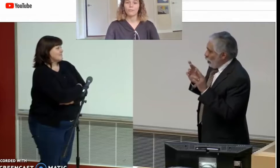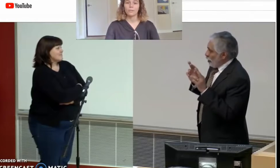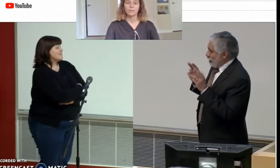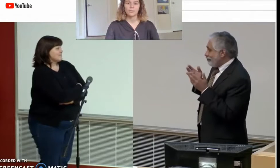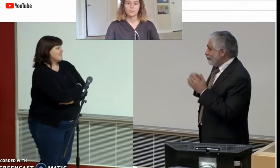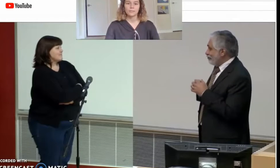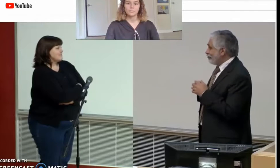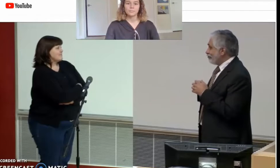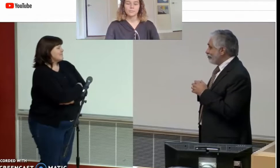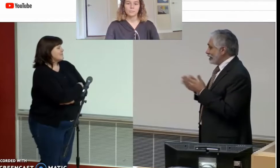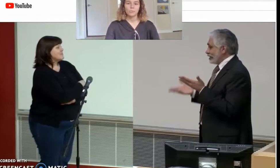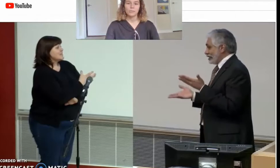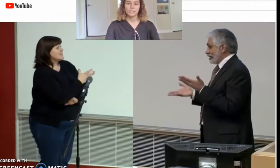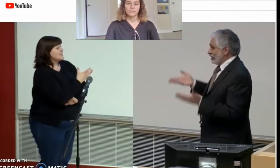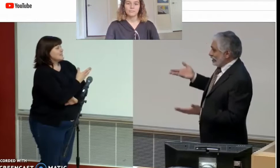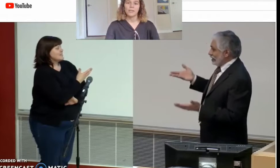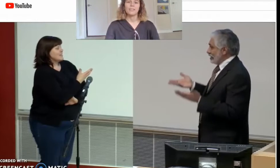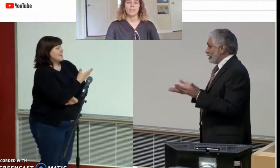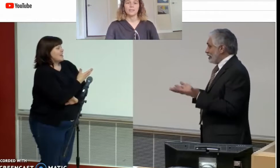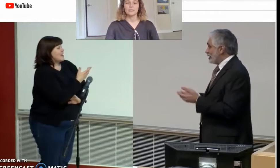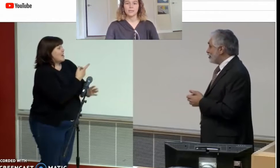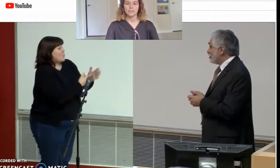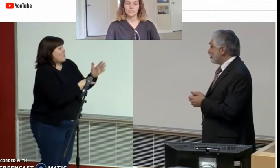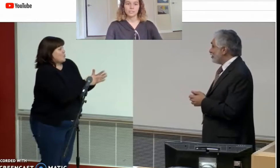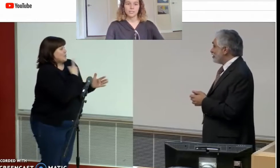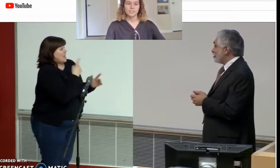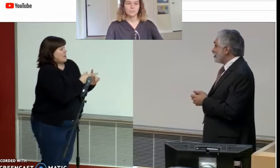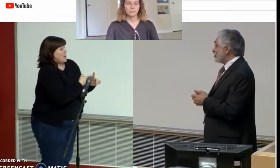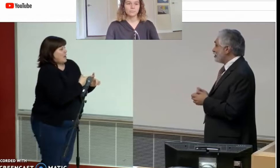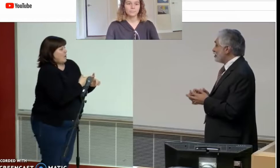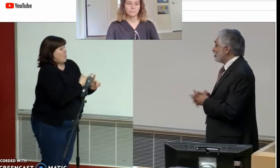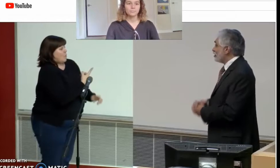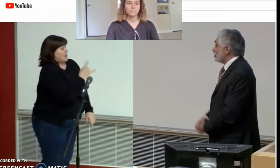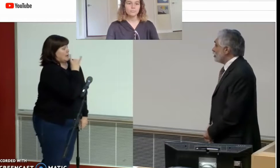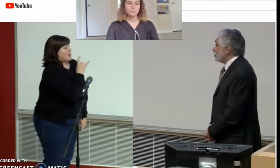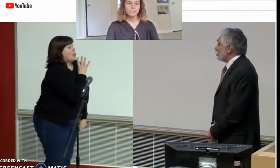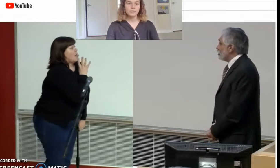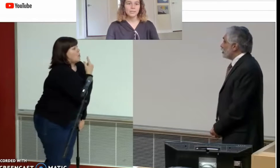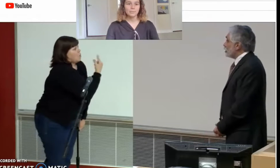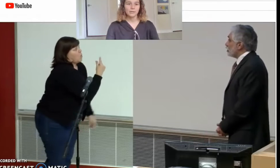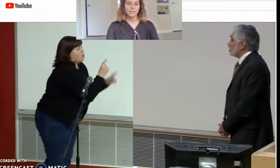awful. So I'm hoping to convey that it's not just that simple. What you said about